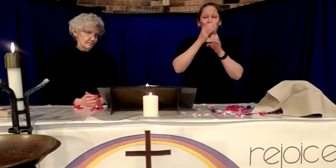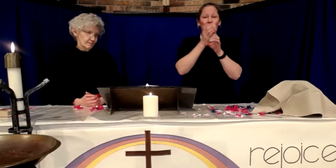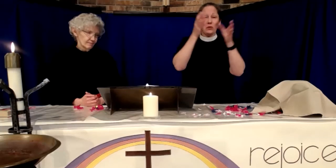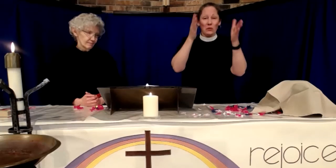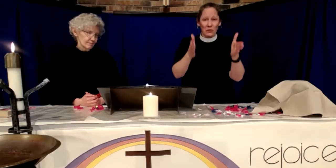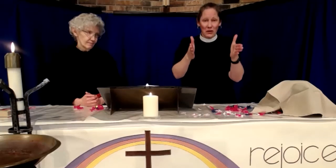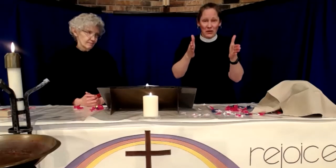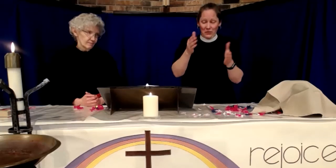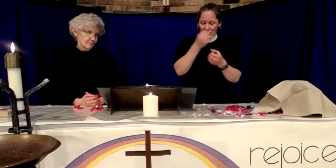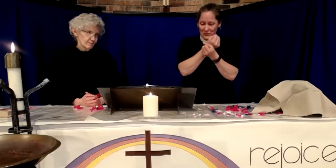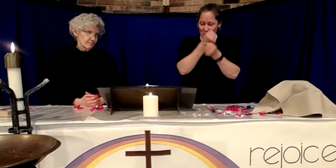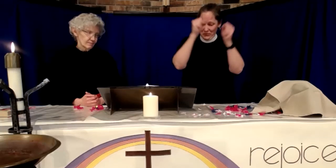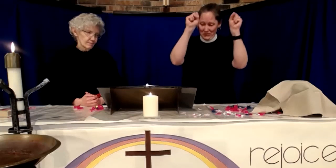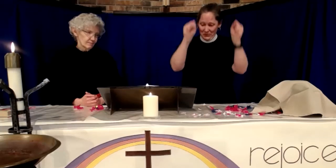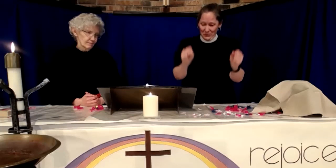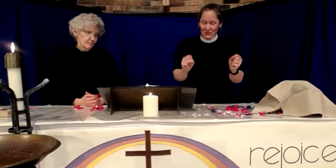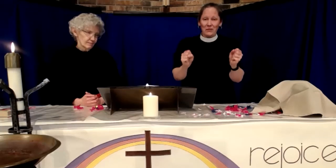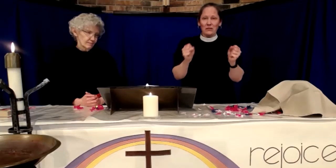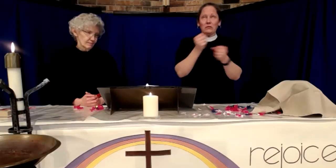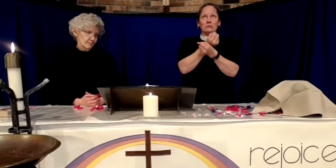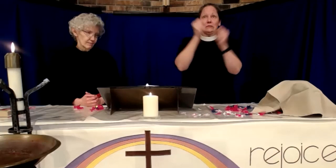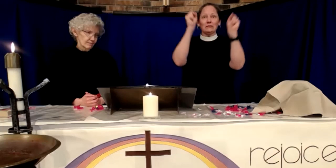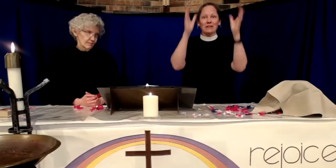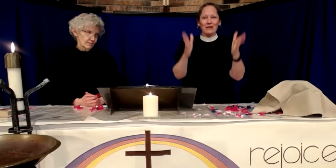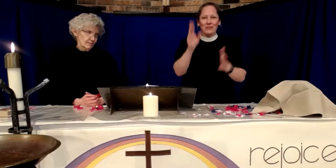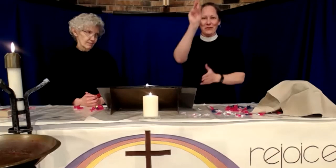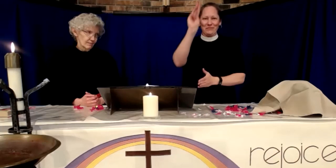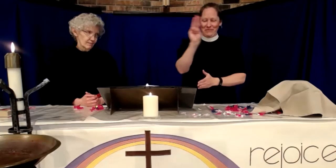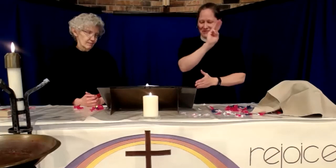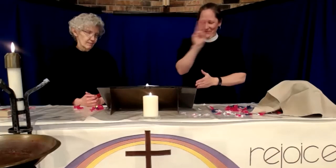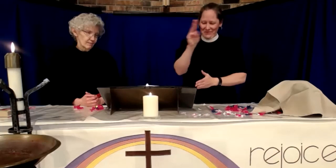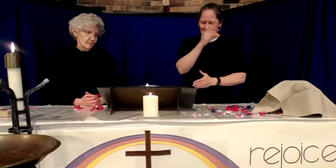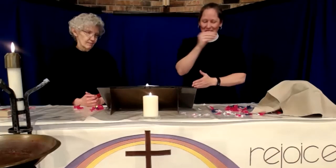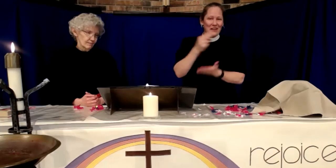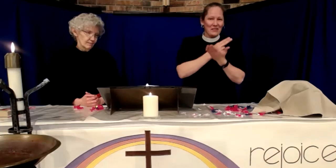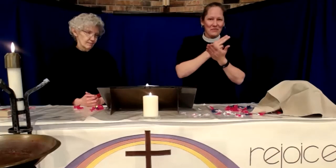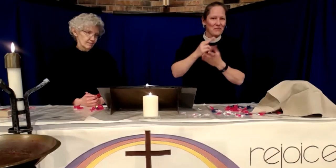We go in the name of the Creator and the Savior